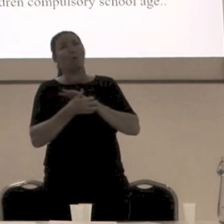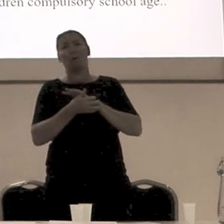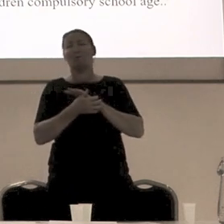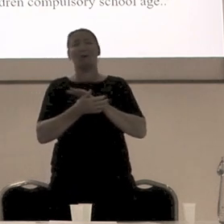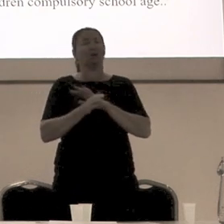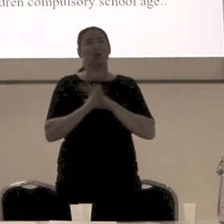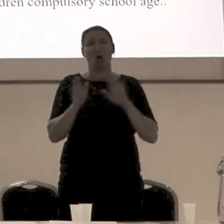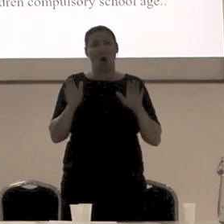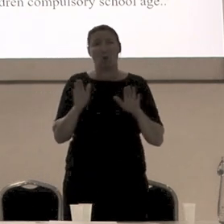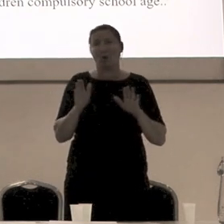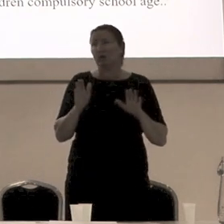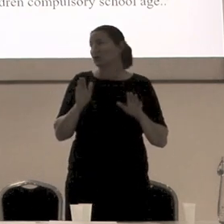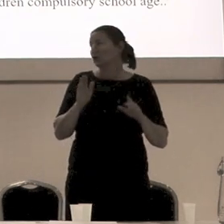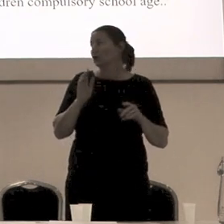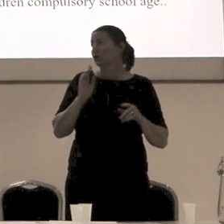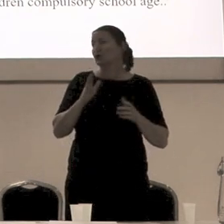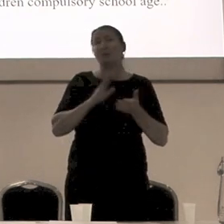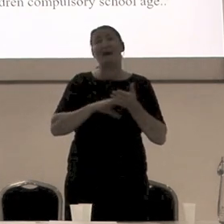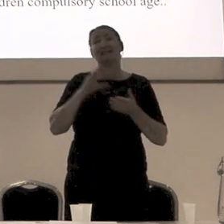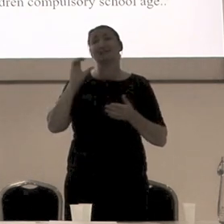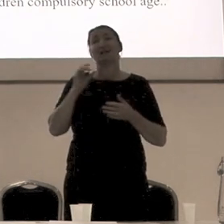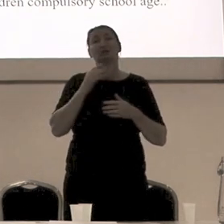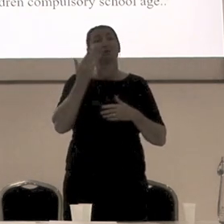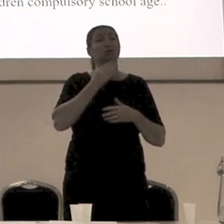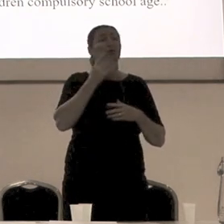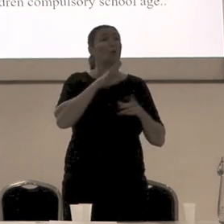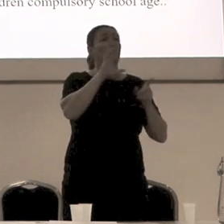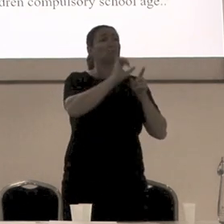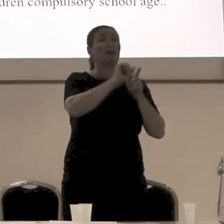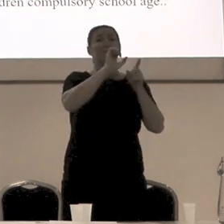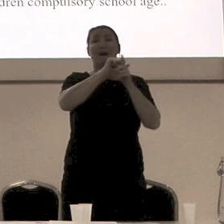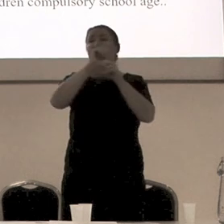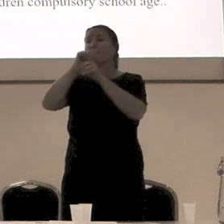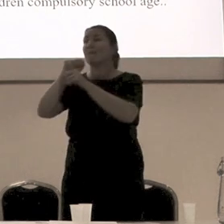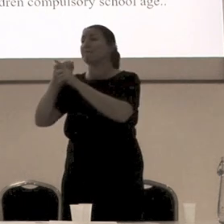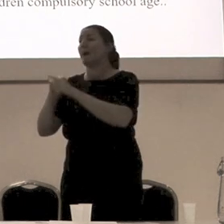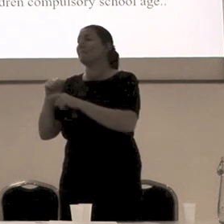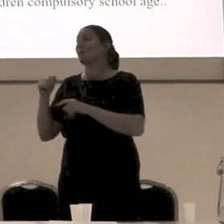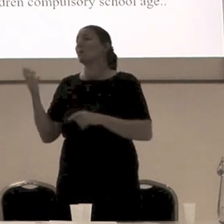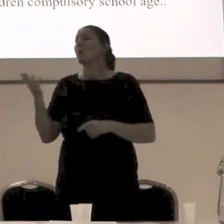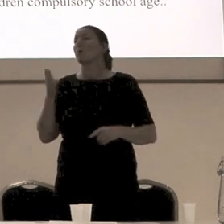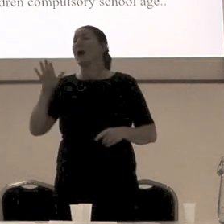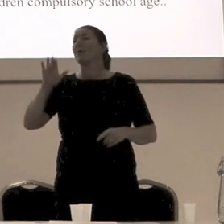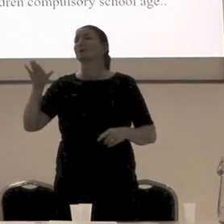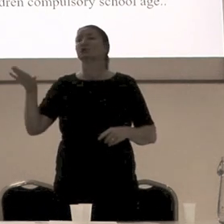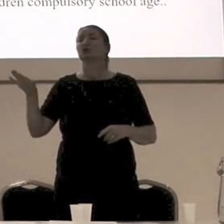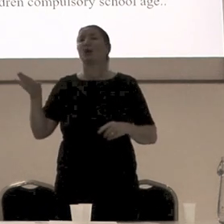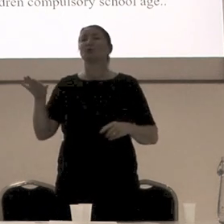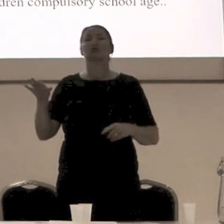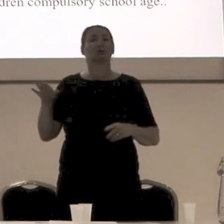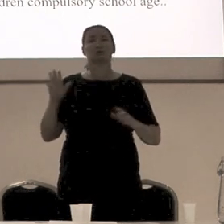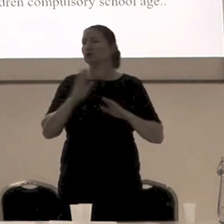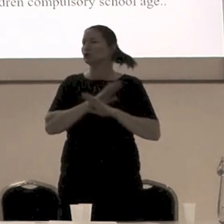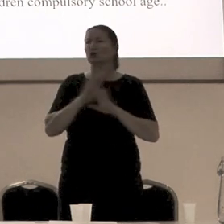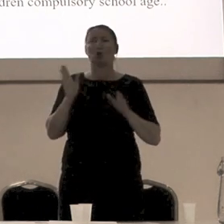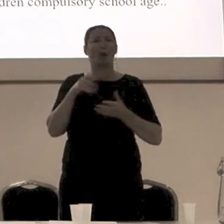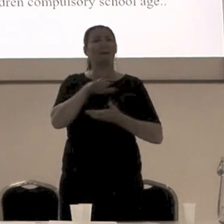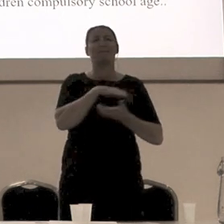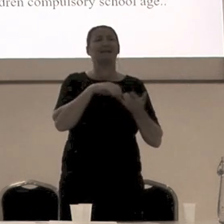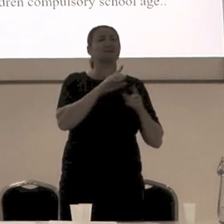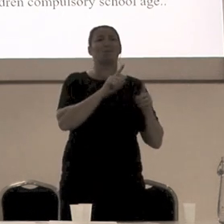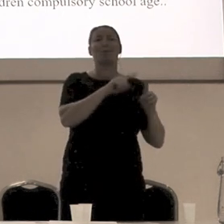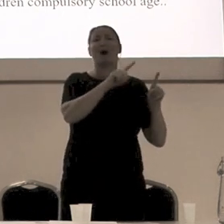that. She went around Manchester schools and she identified large numbers of children in Manchester who shouldn't be mixing with other